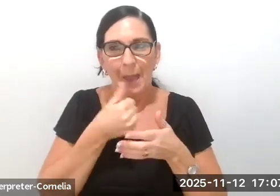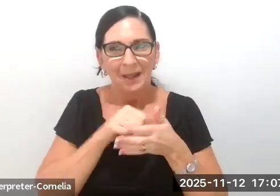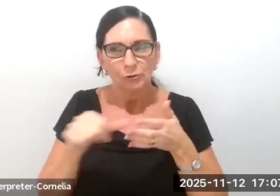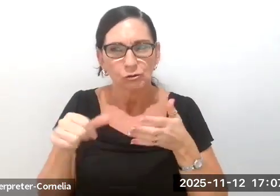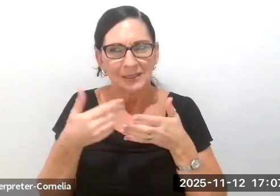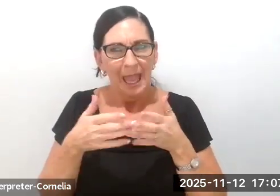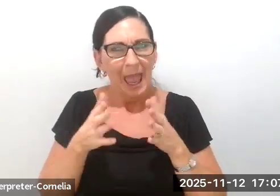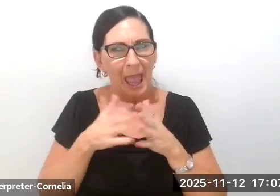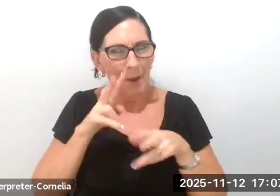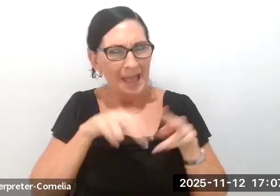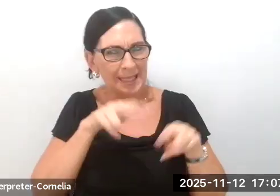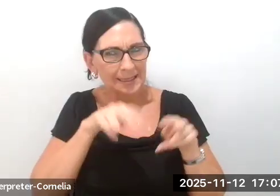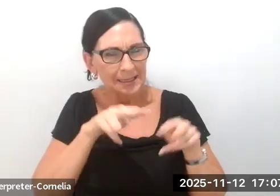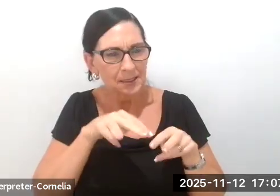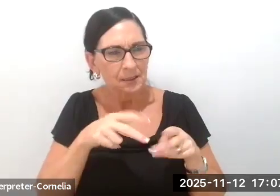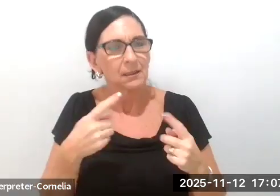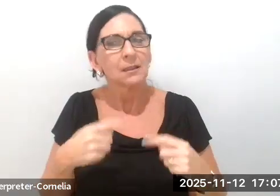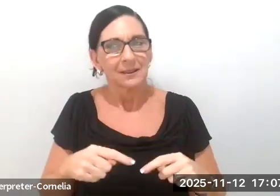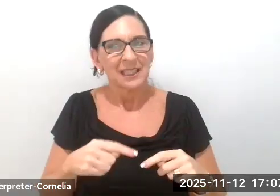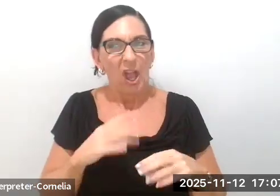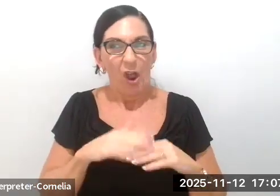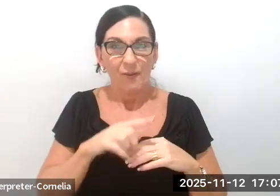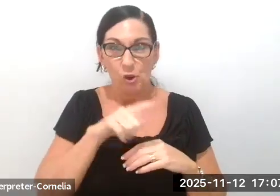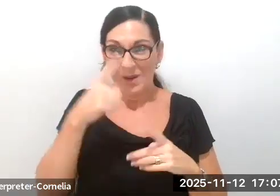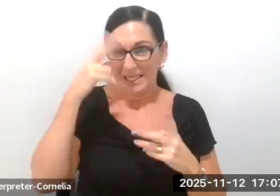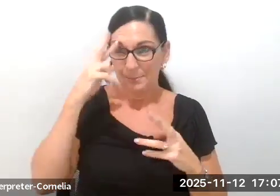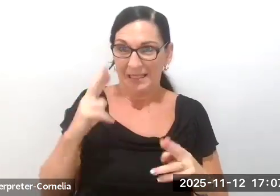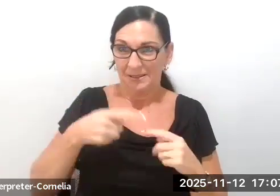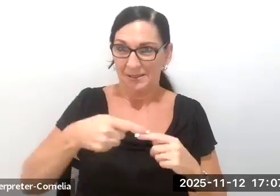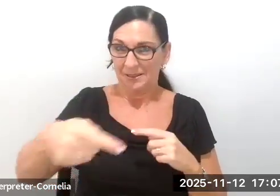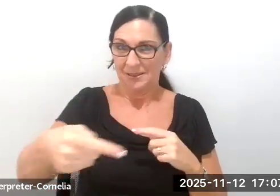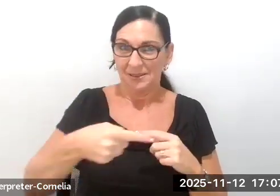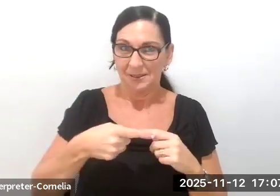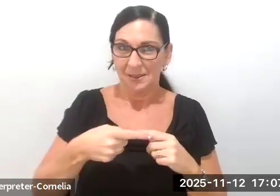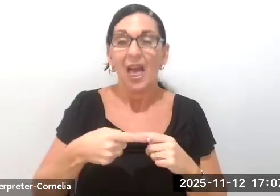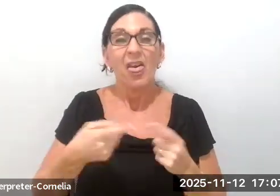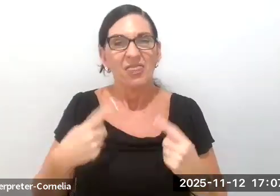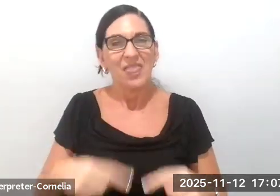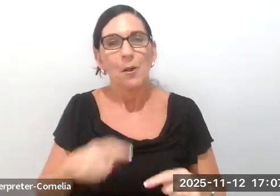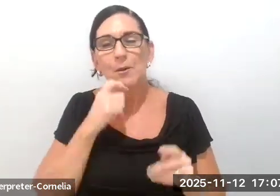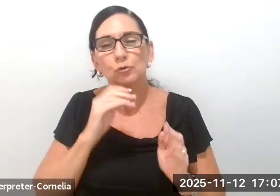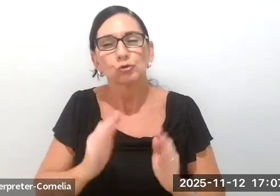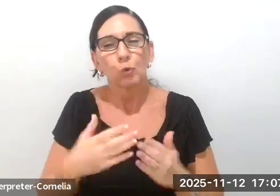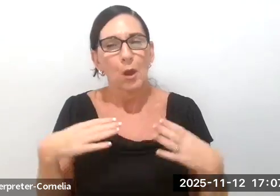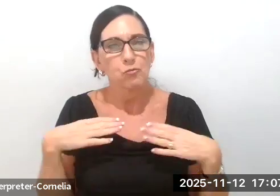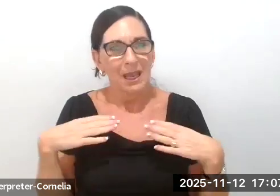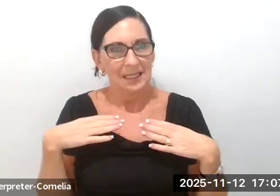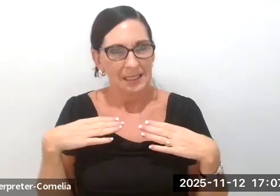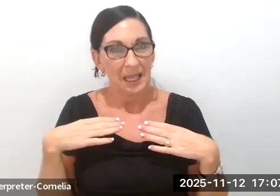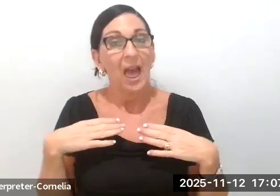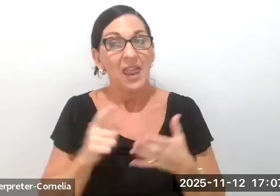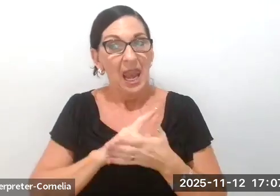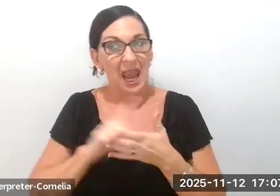assessed and what to expect from the program year. Then we'll take a short break. And after the break,